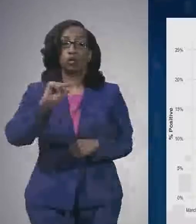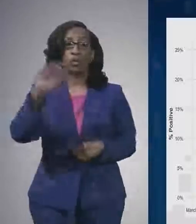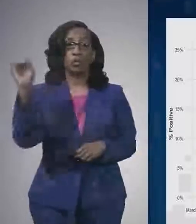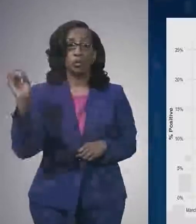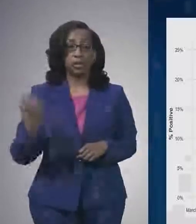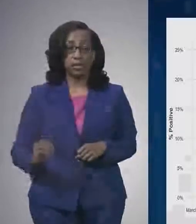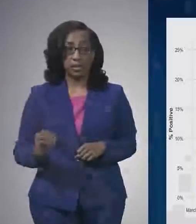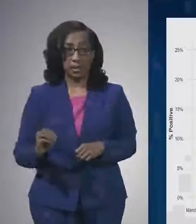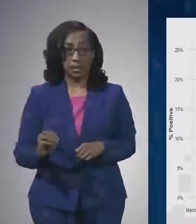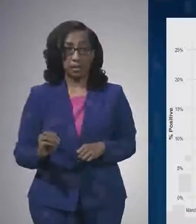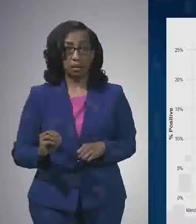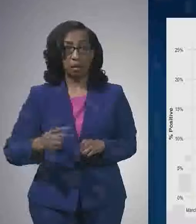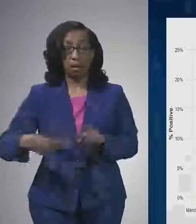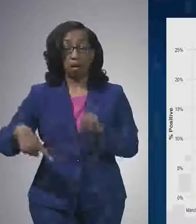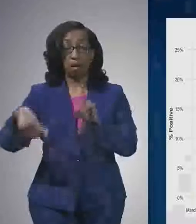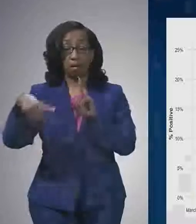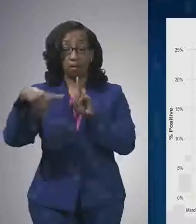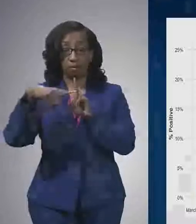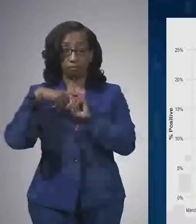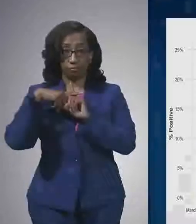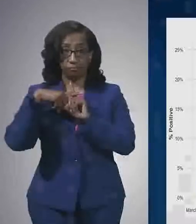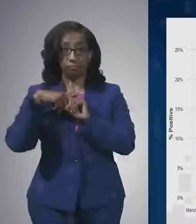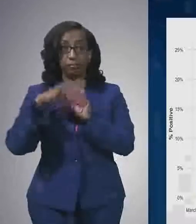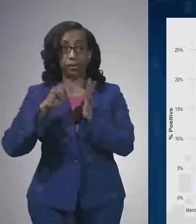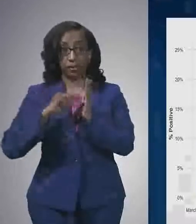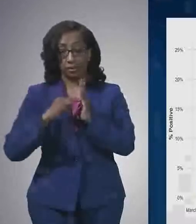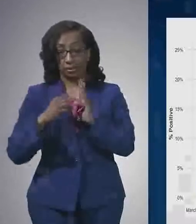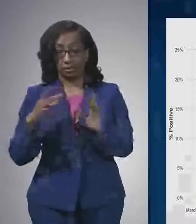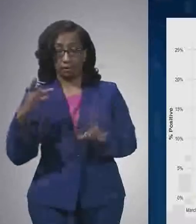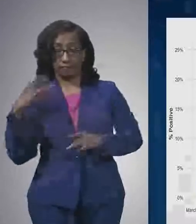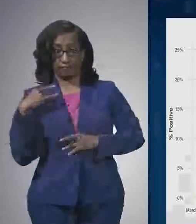tests are positive currently.